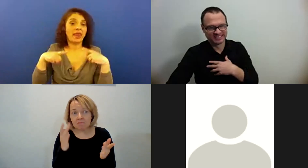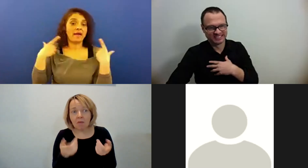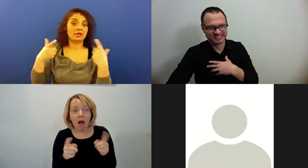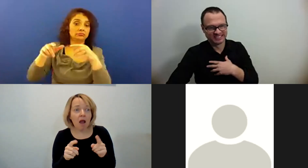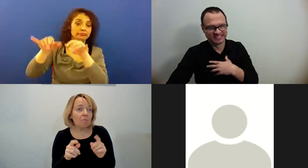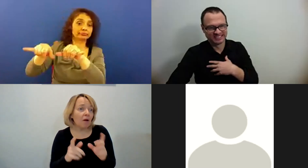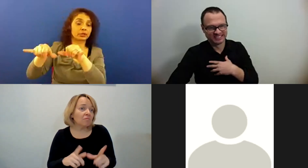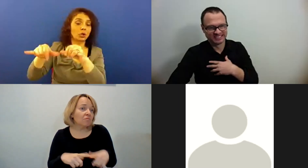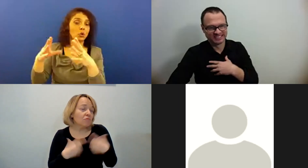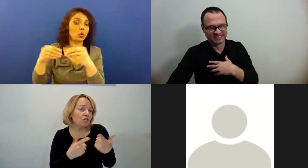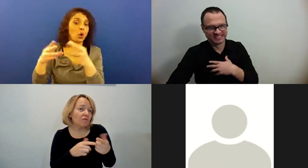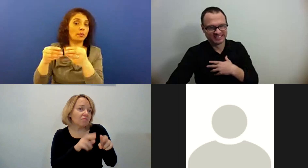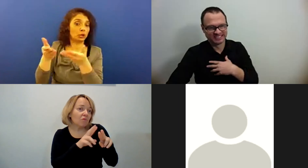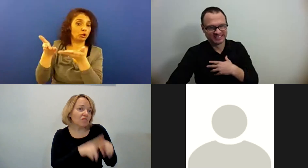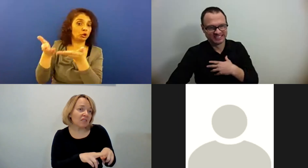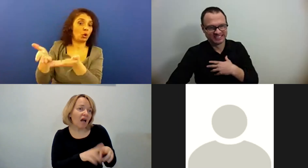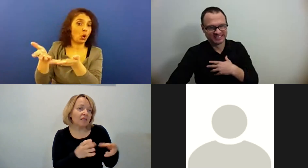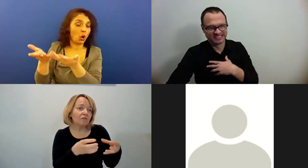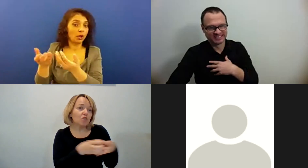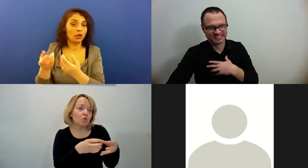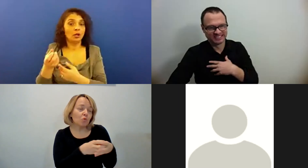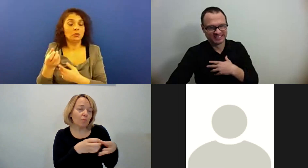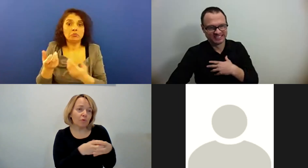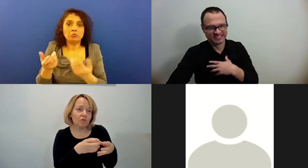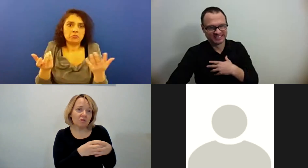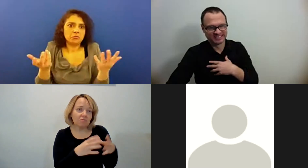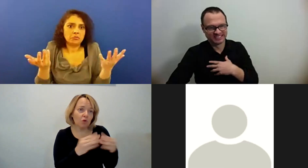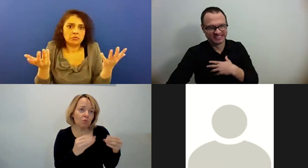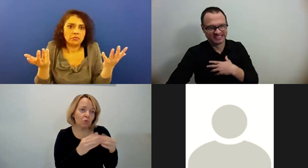and enter the deaf school, and we don't know.